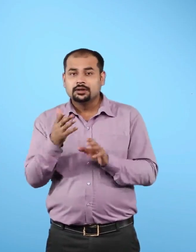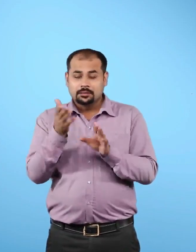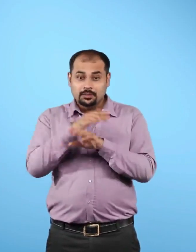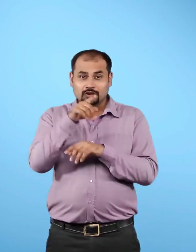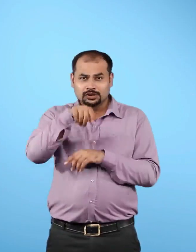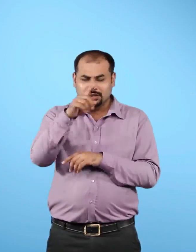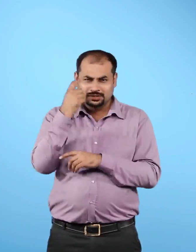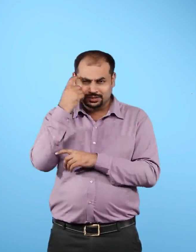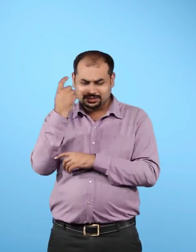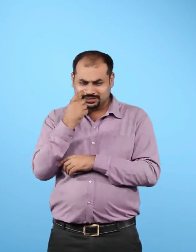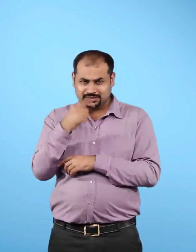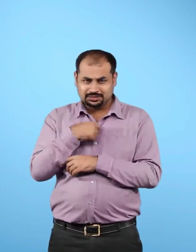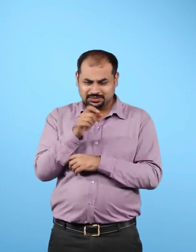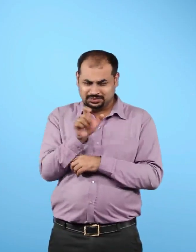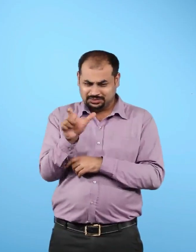How good is your guess?